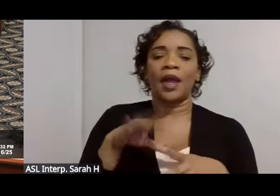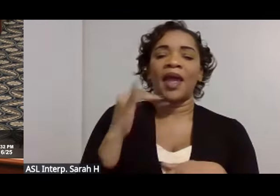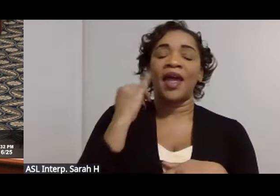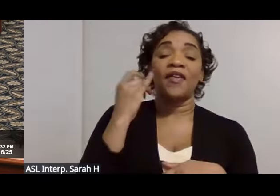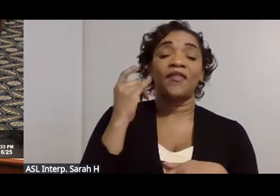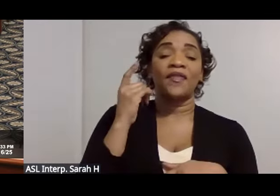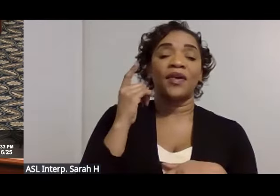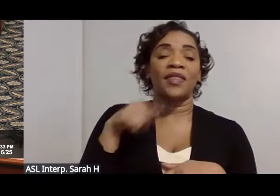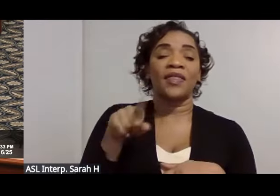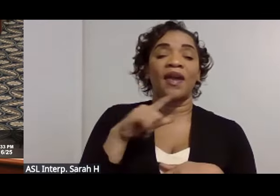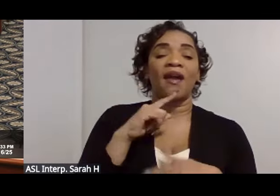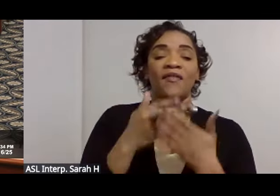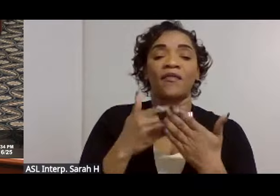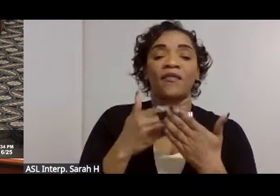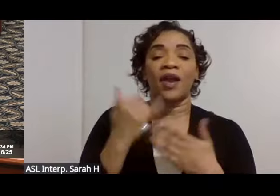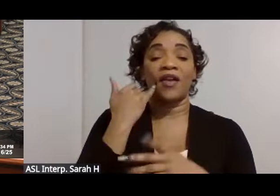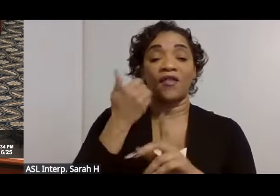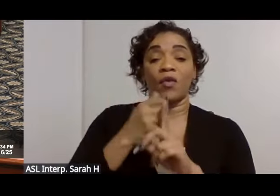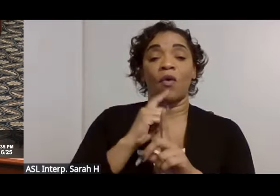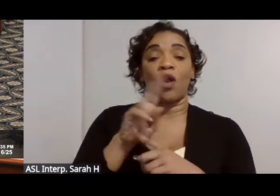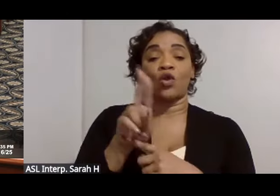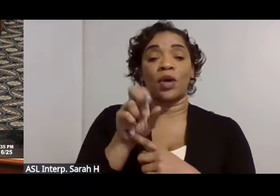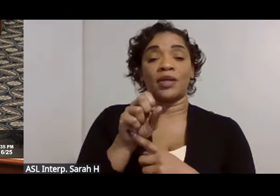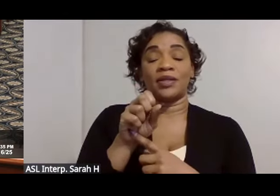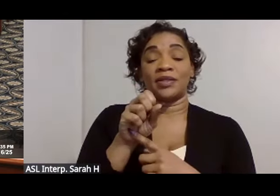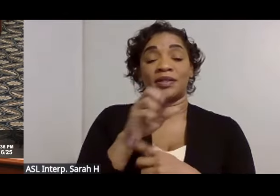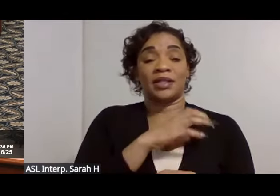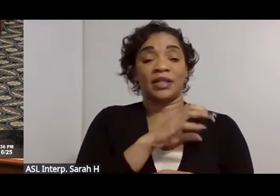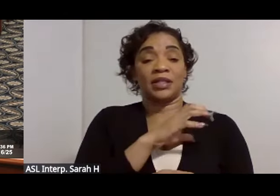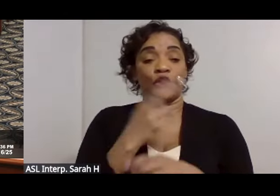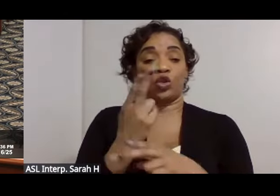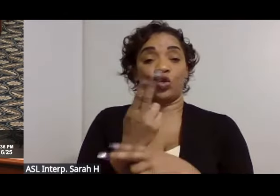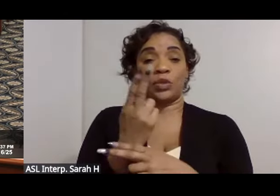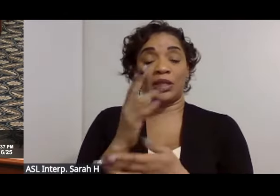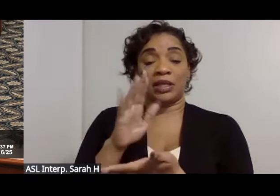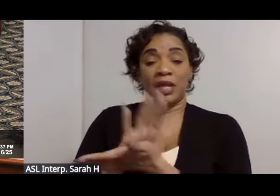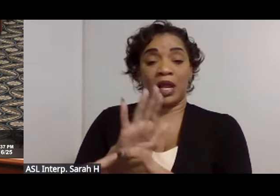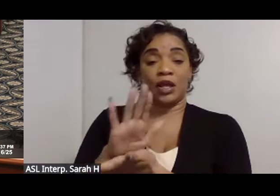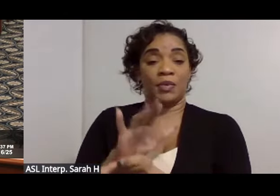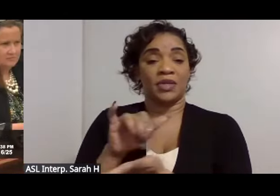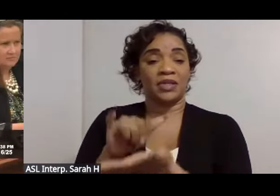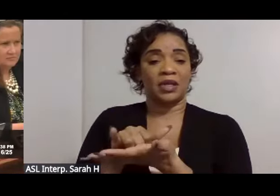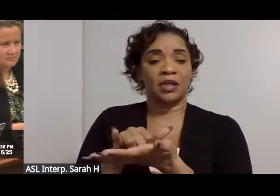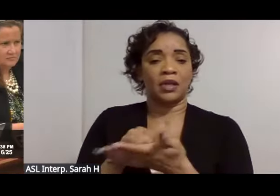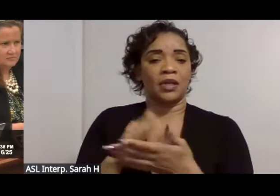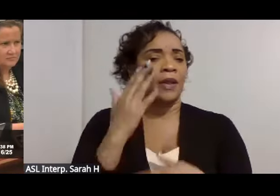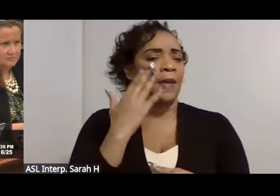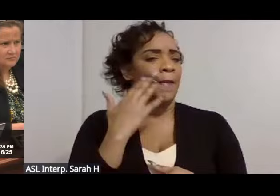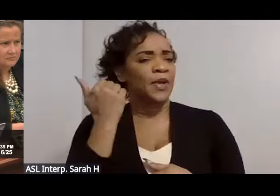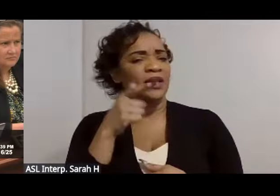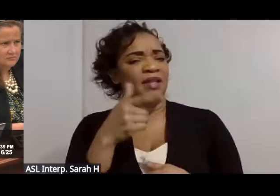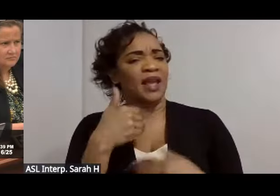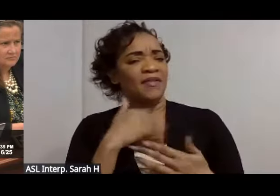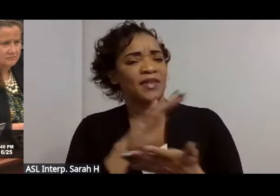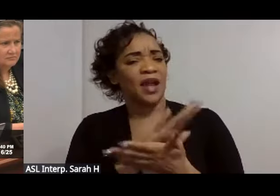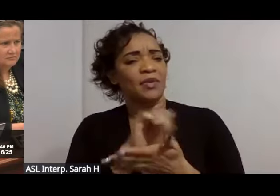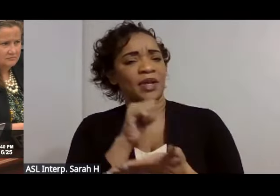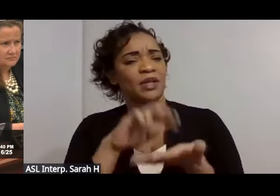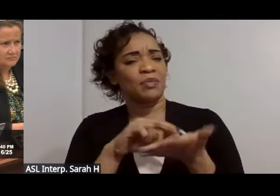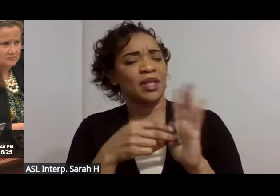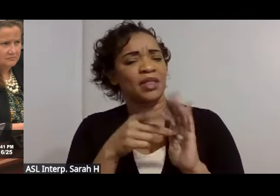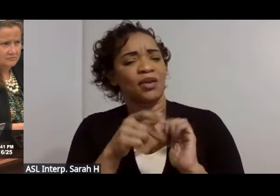the Secretary has access to that are not documents that the individual If they're not voter. verified, it doesn't mean that they're not citizens. It just means that they're not